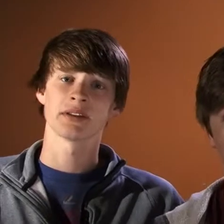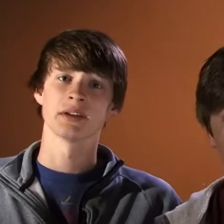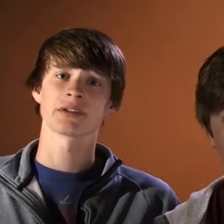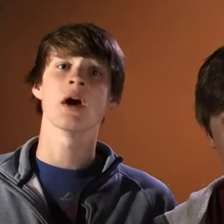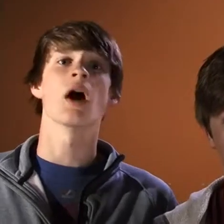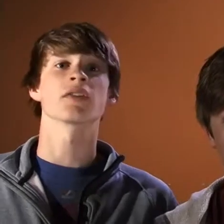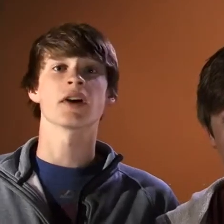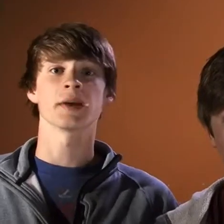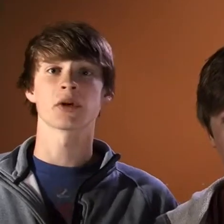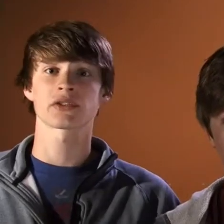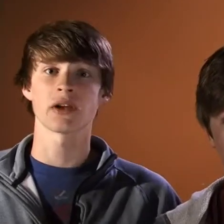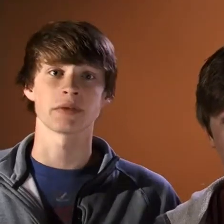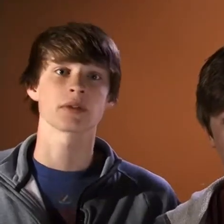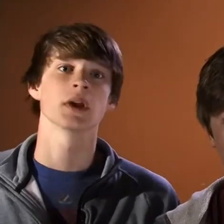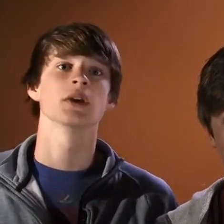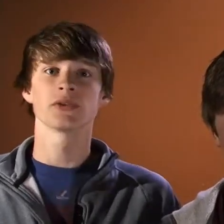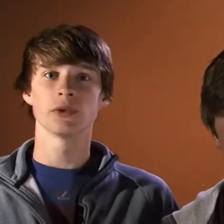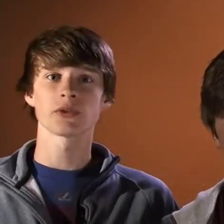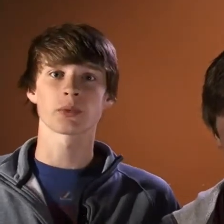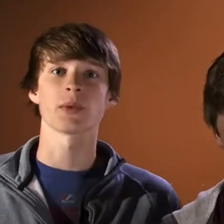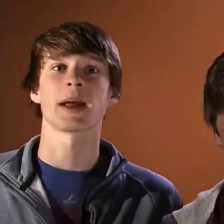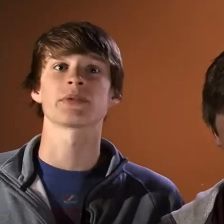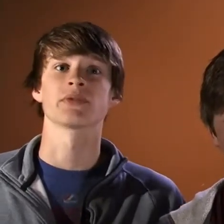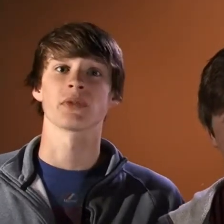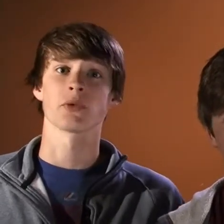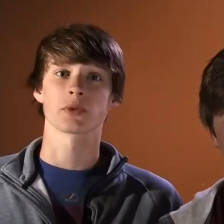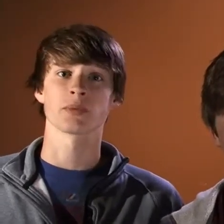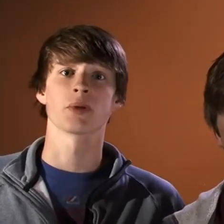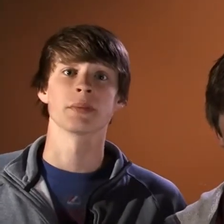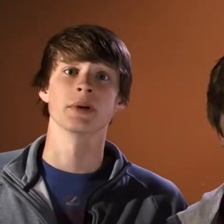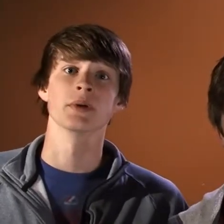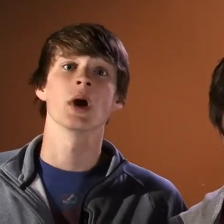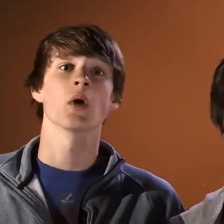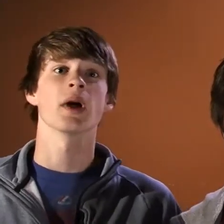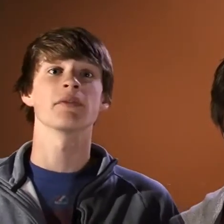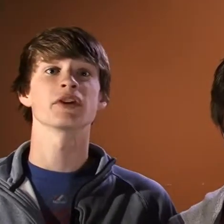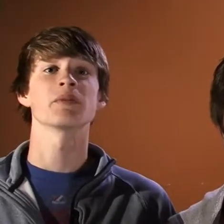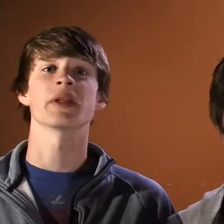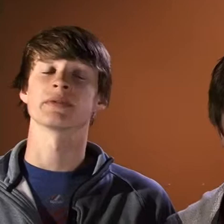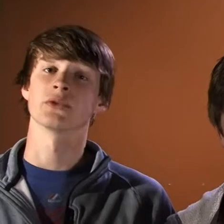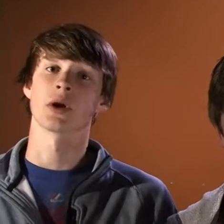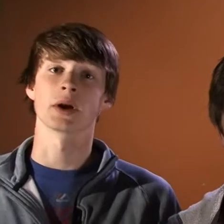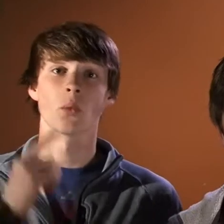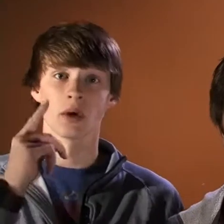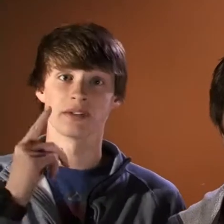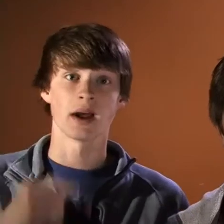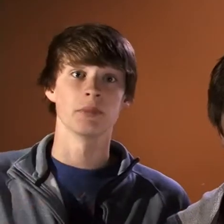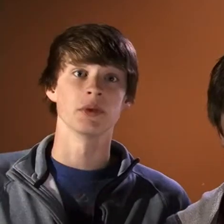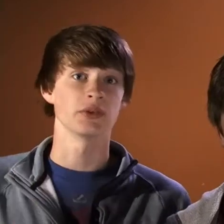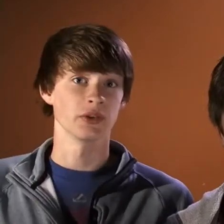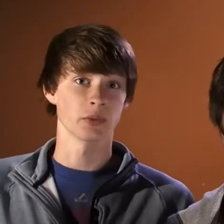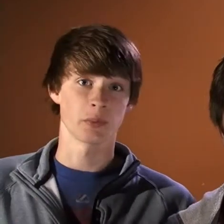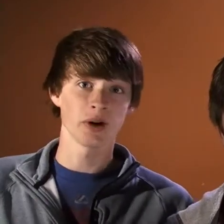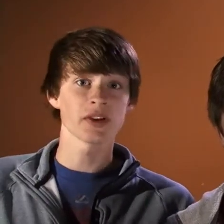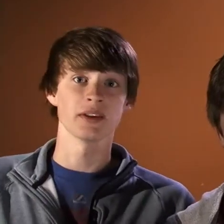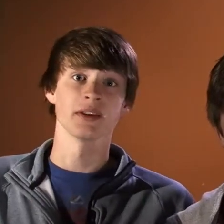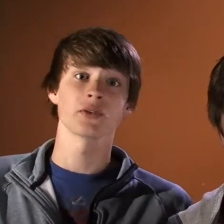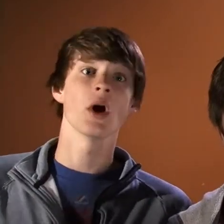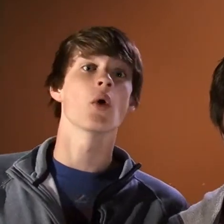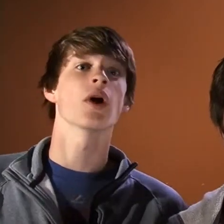attendance on Friday, March 7th. Students with one absent for the fourth report period will have their name placed in the drawing one time. Students with perfect attendance will have their